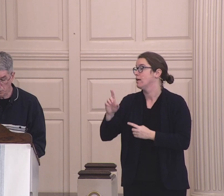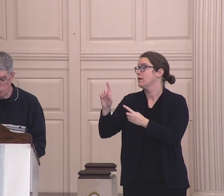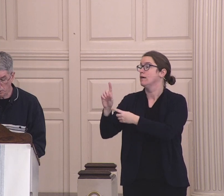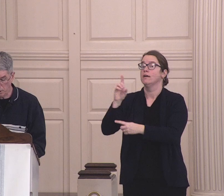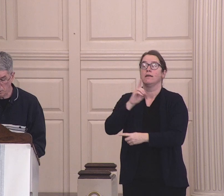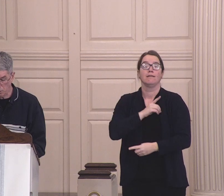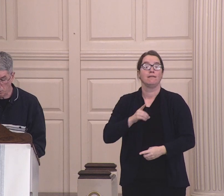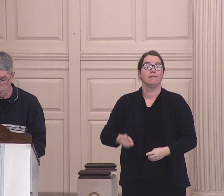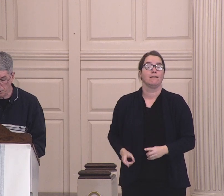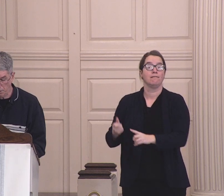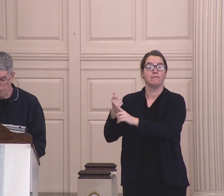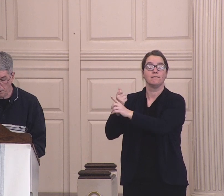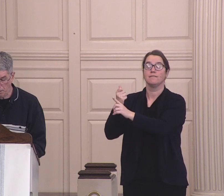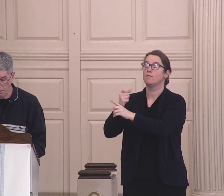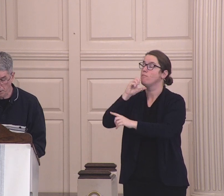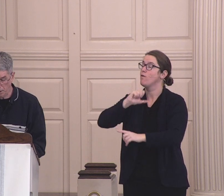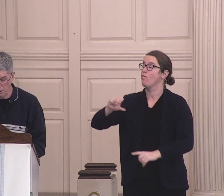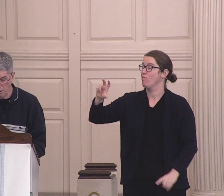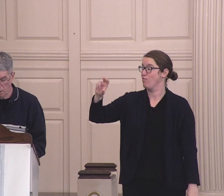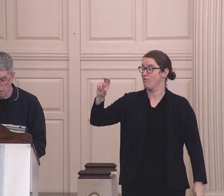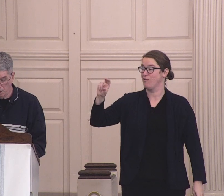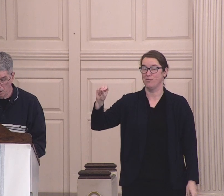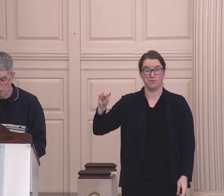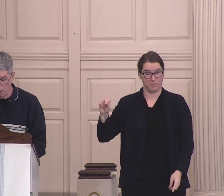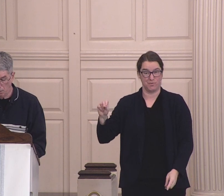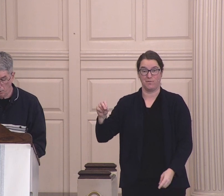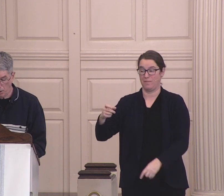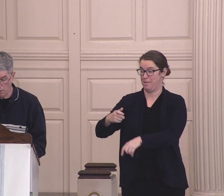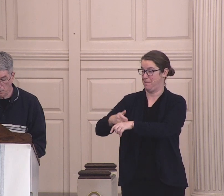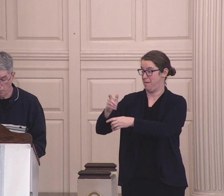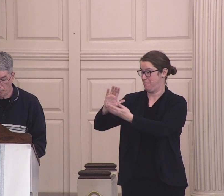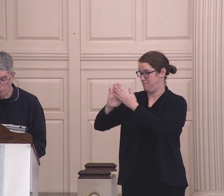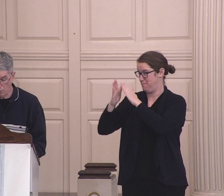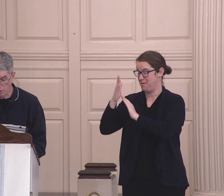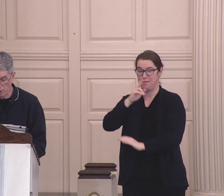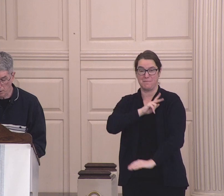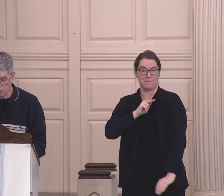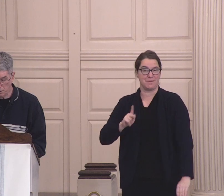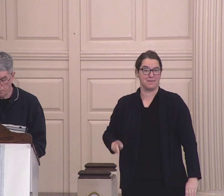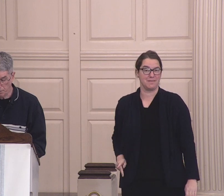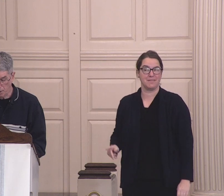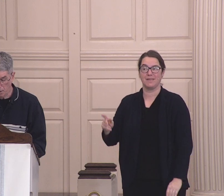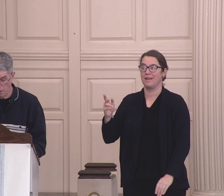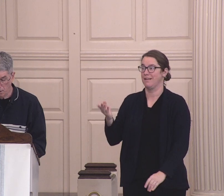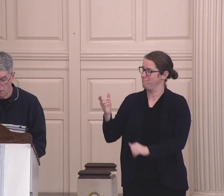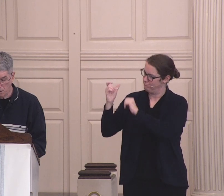David was 30 years old when he became king, and he reigned for 40 years.